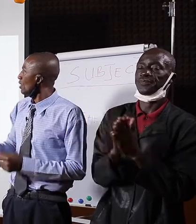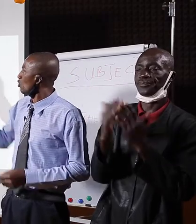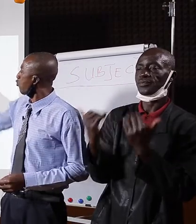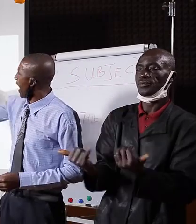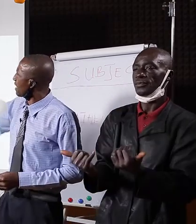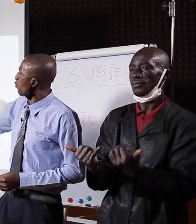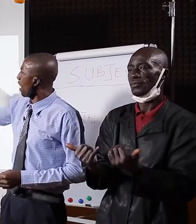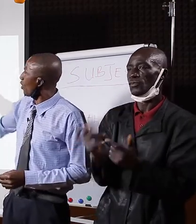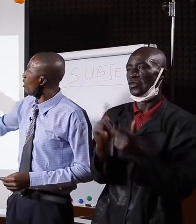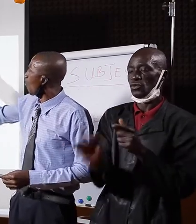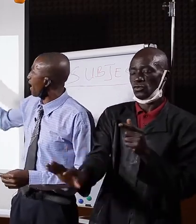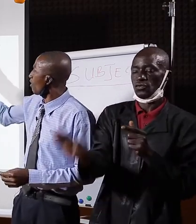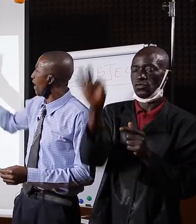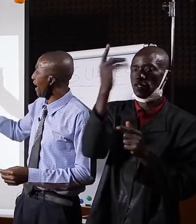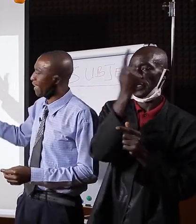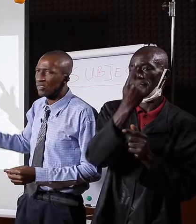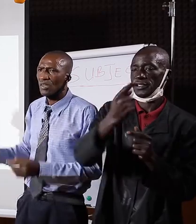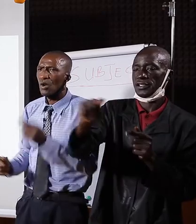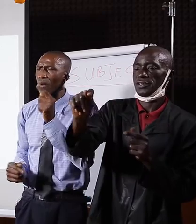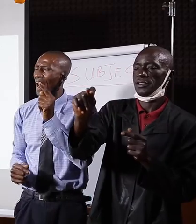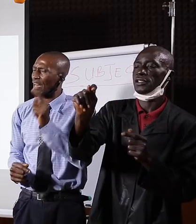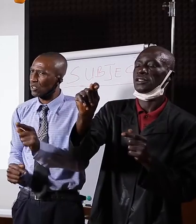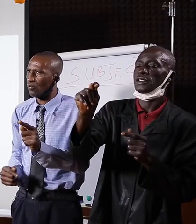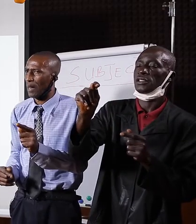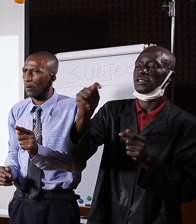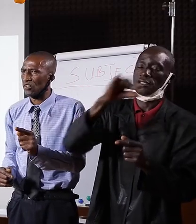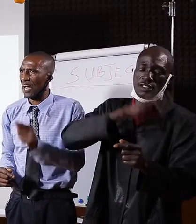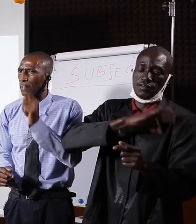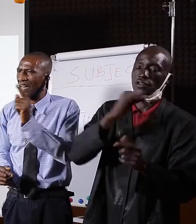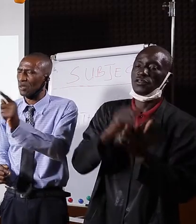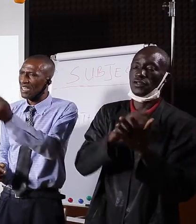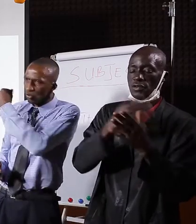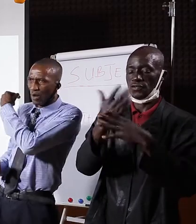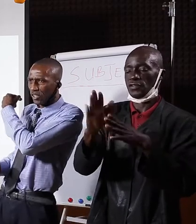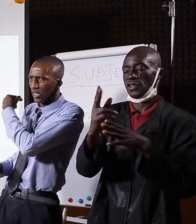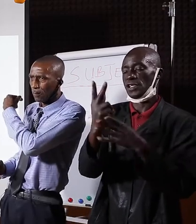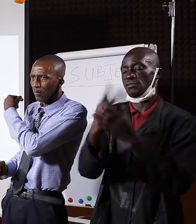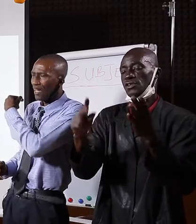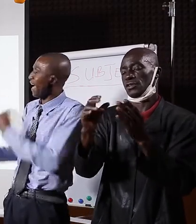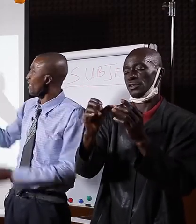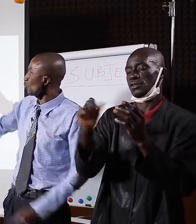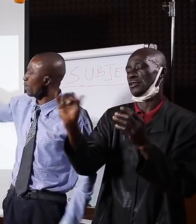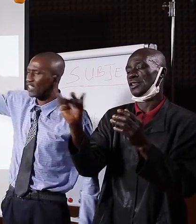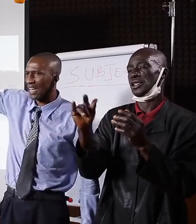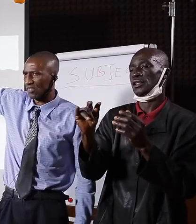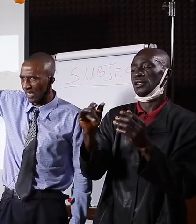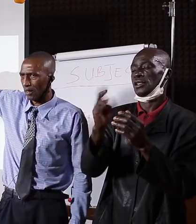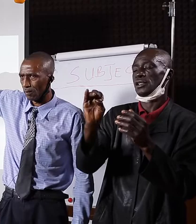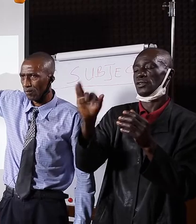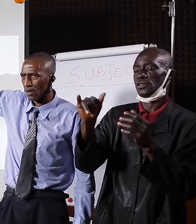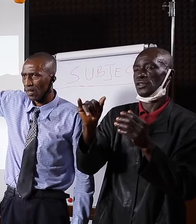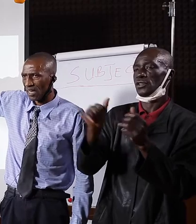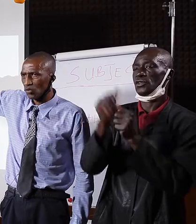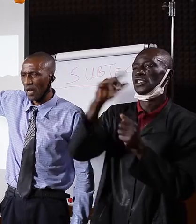Now, to find the value of 1 over x, we are to divide both sides by its coefficient, and its coefficient is